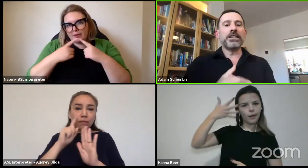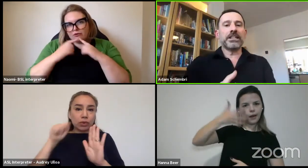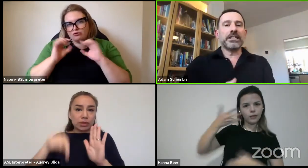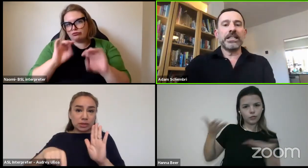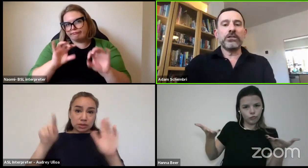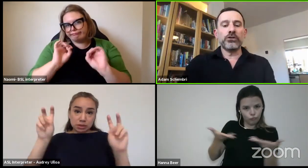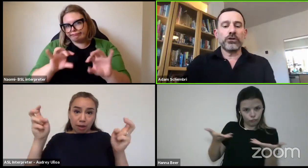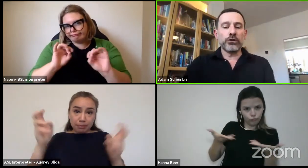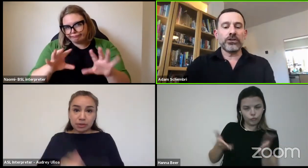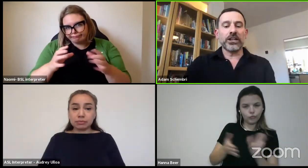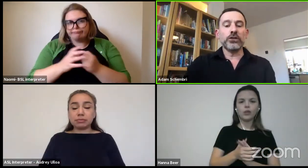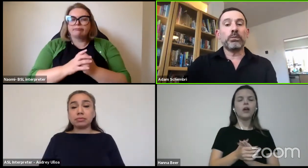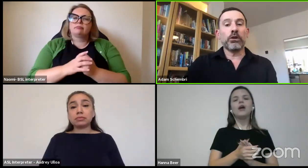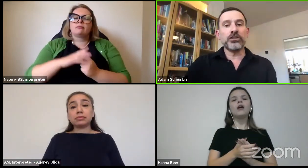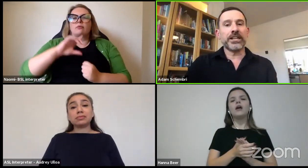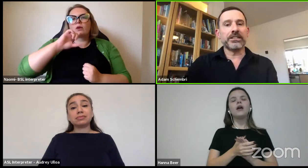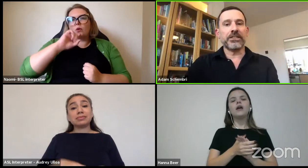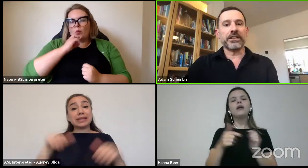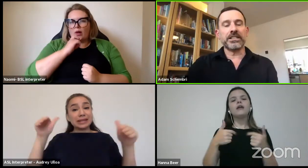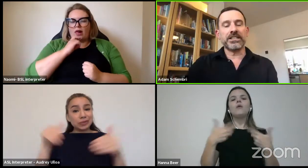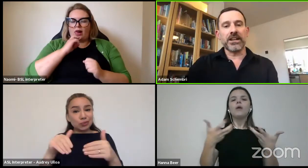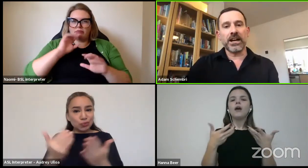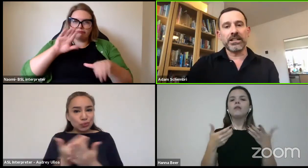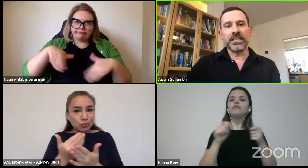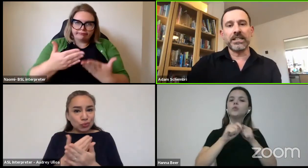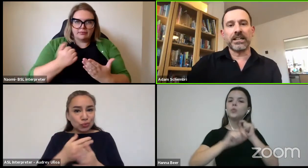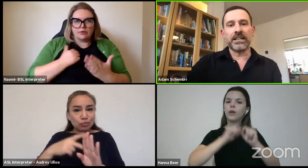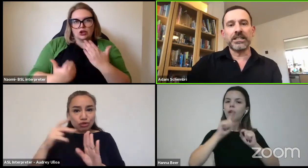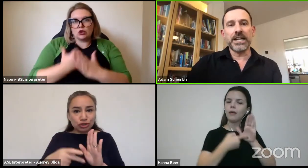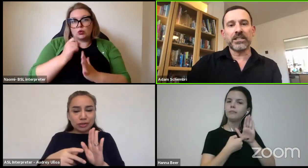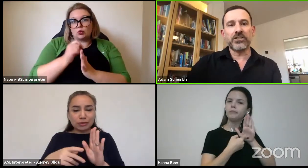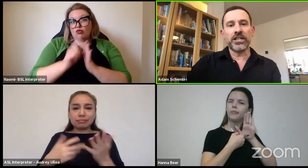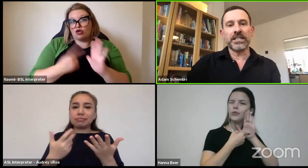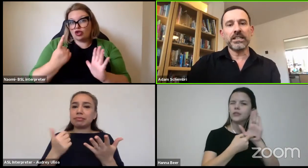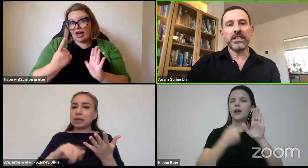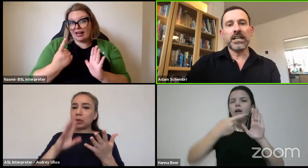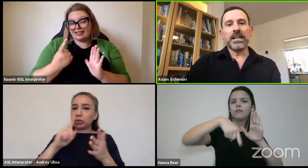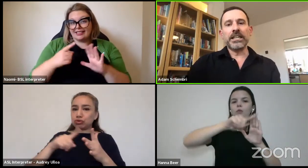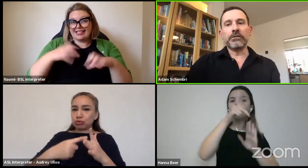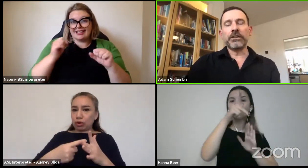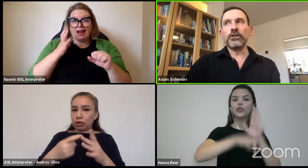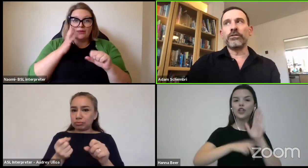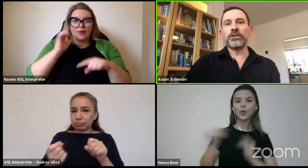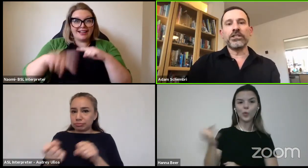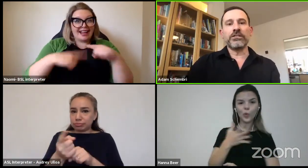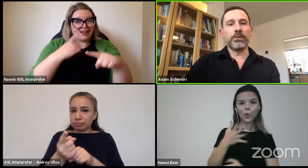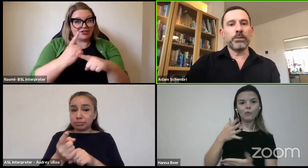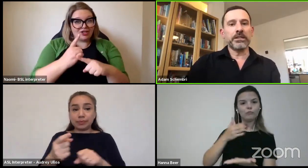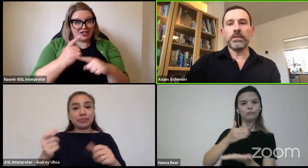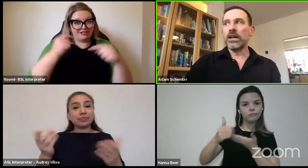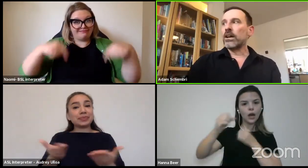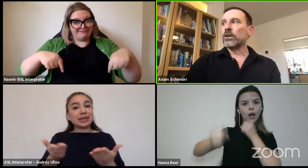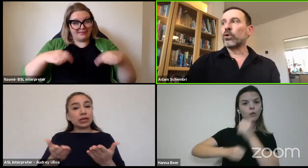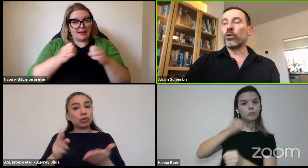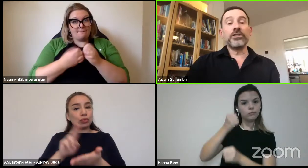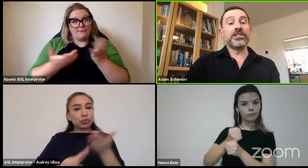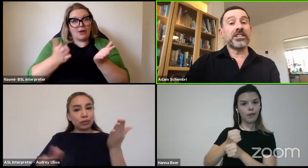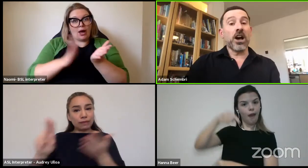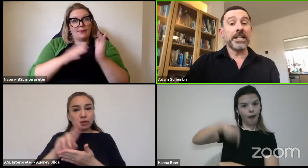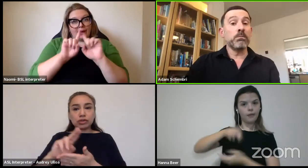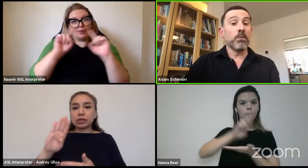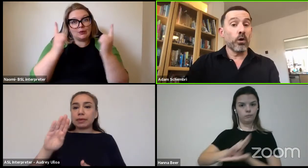in particular introduce a new project that is starting next year here at the University of Birmingham